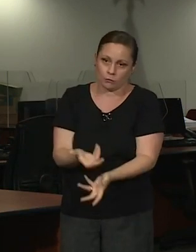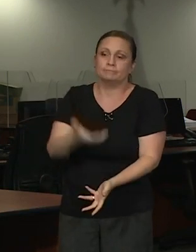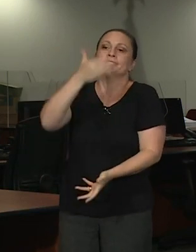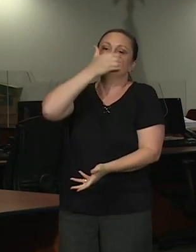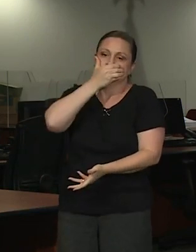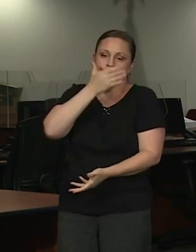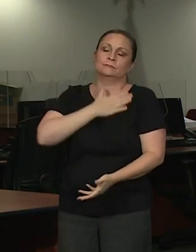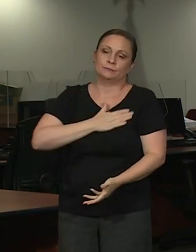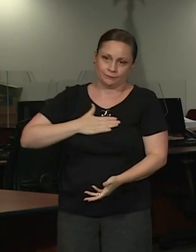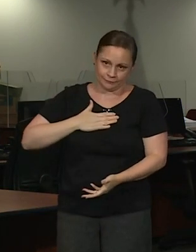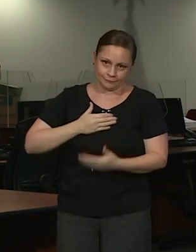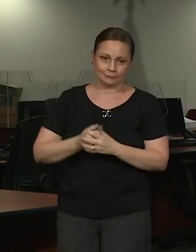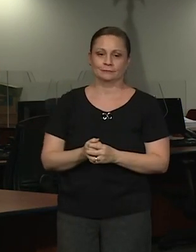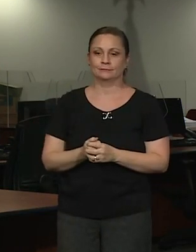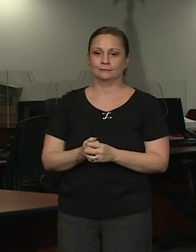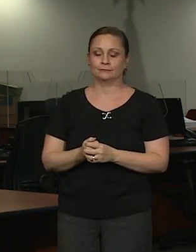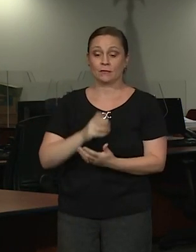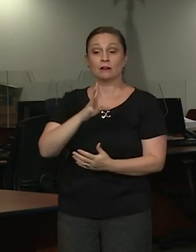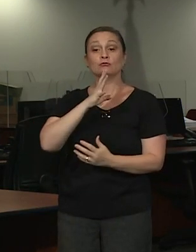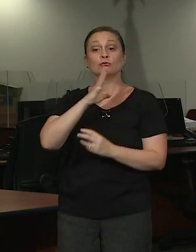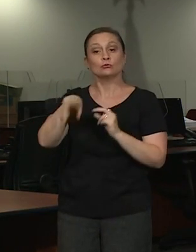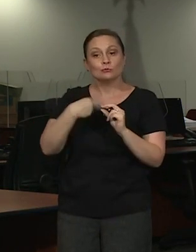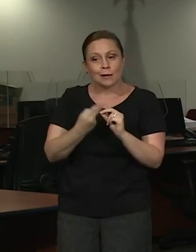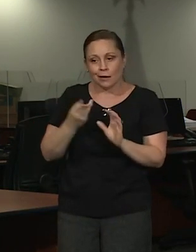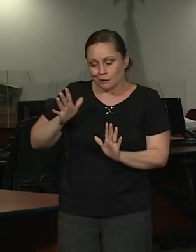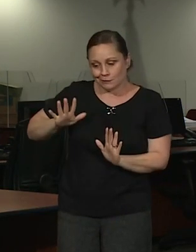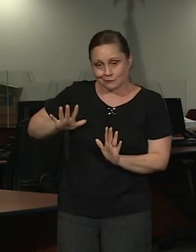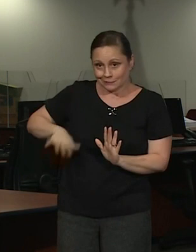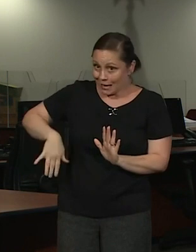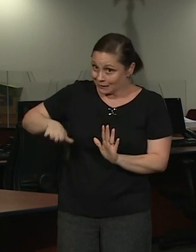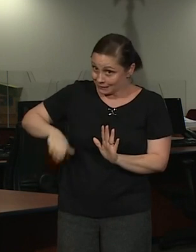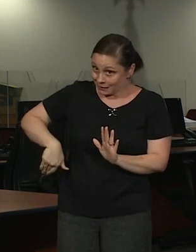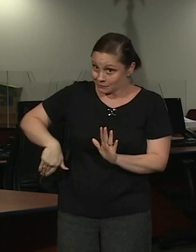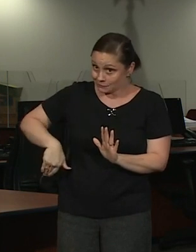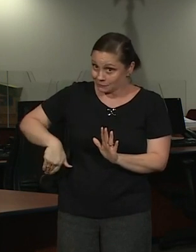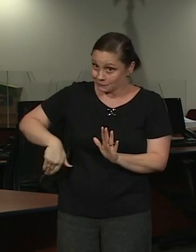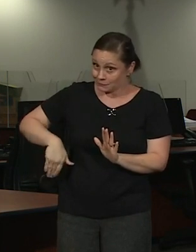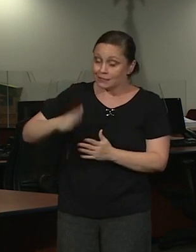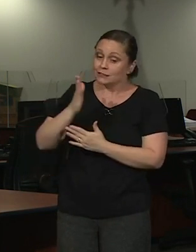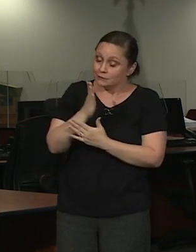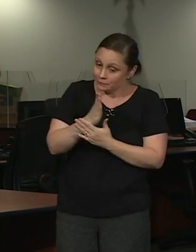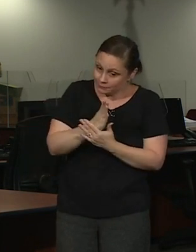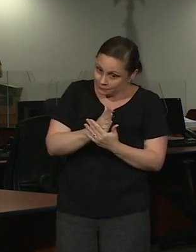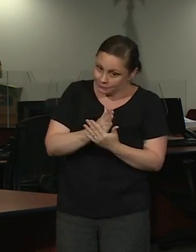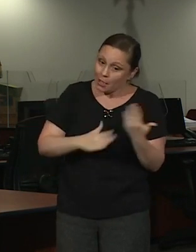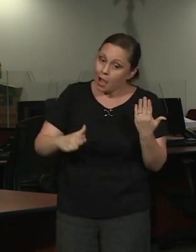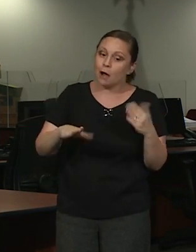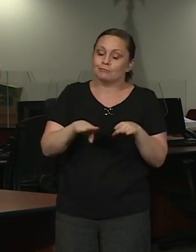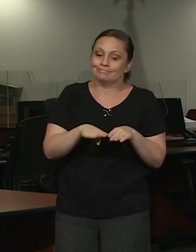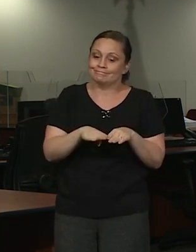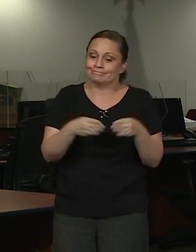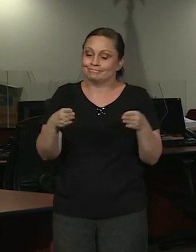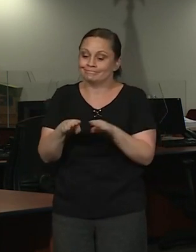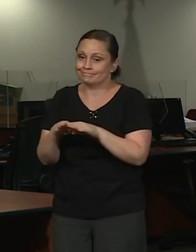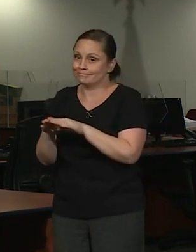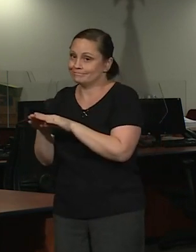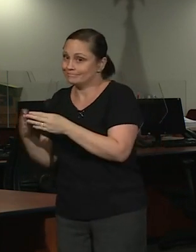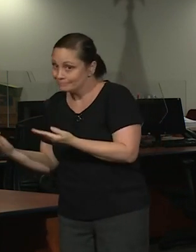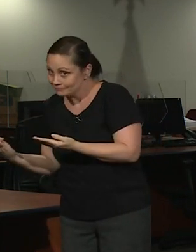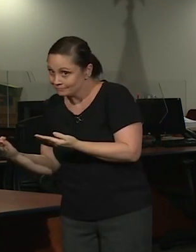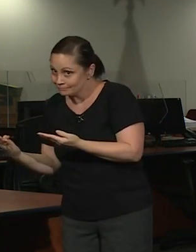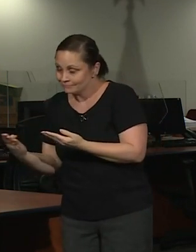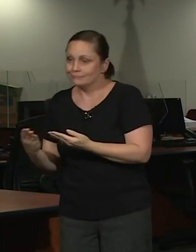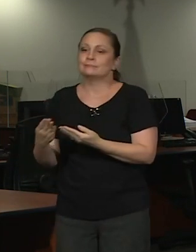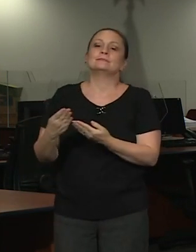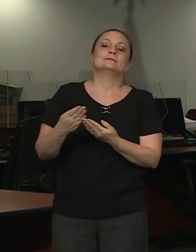Again, I mentioned earlier about not lifting restrictions. We're not going to consider lifting those restrictions where they are still in place